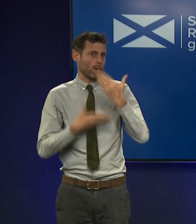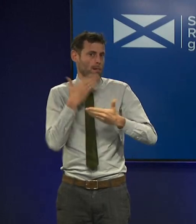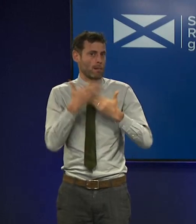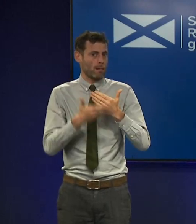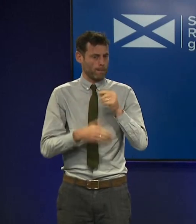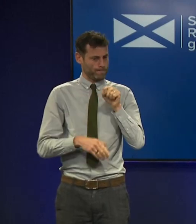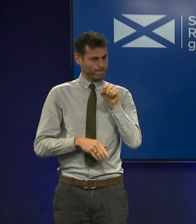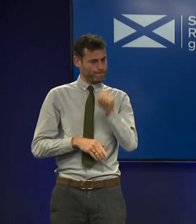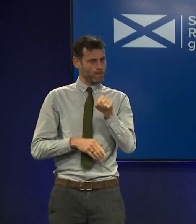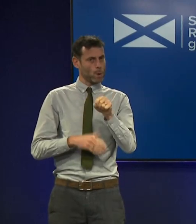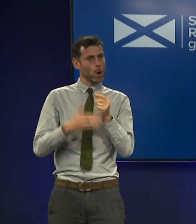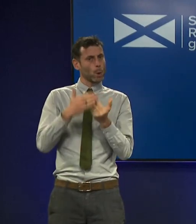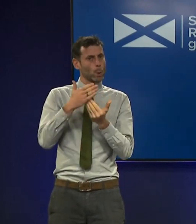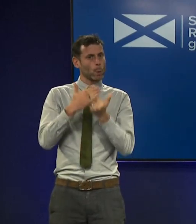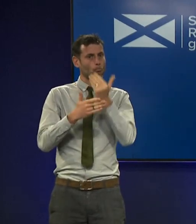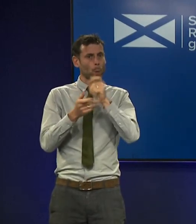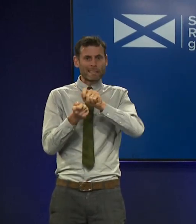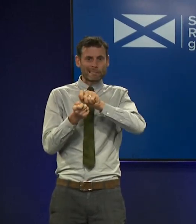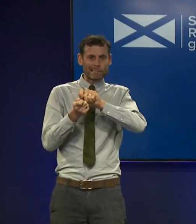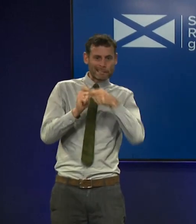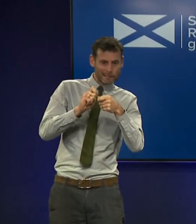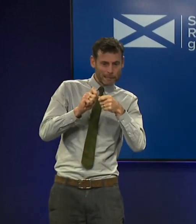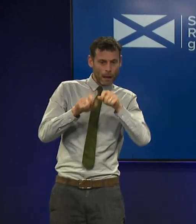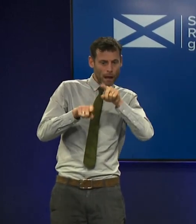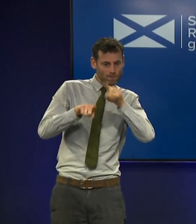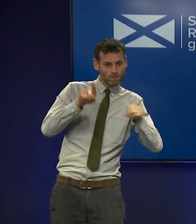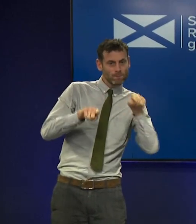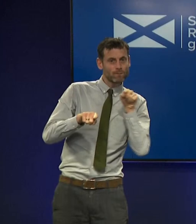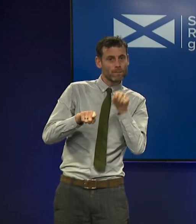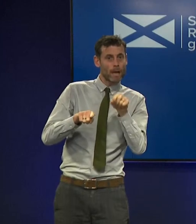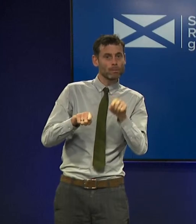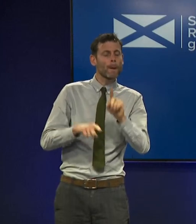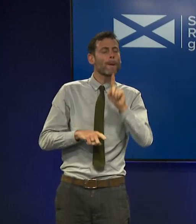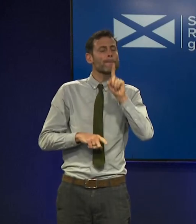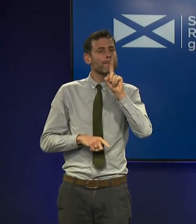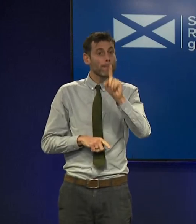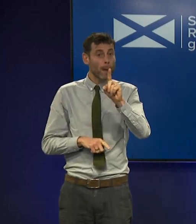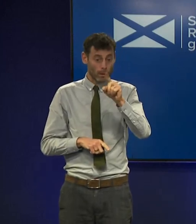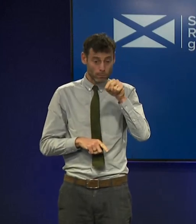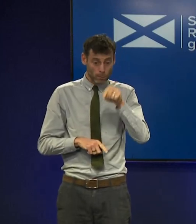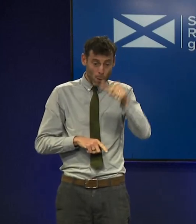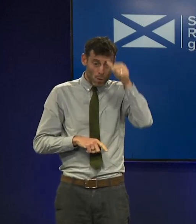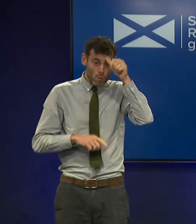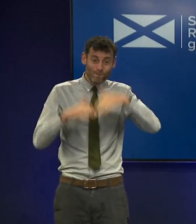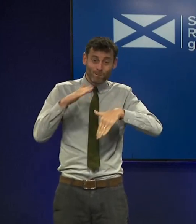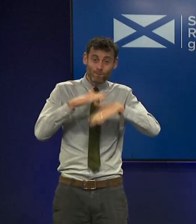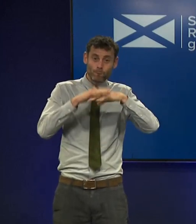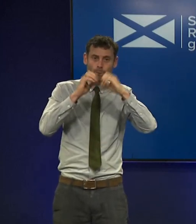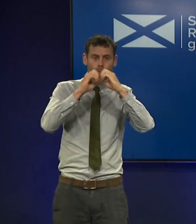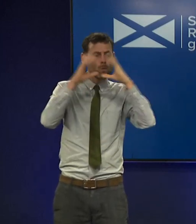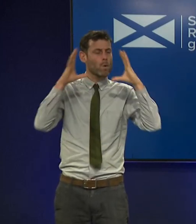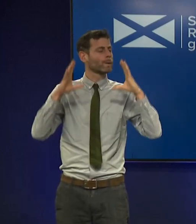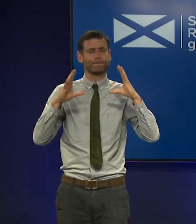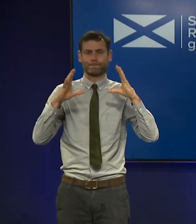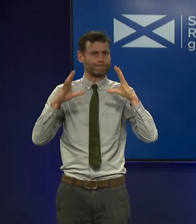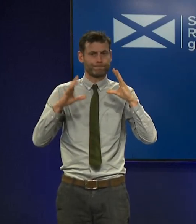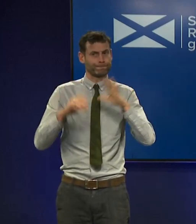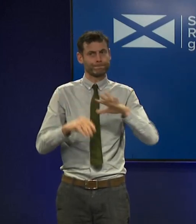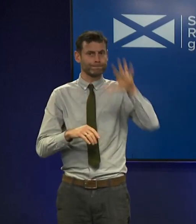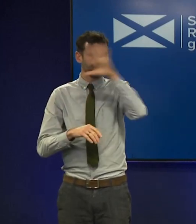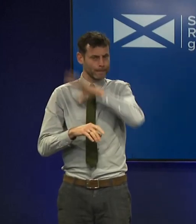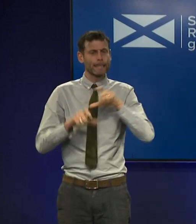I stress there is still much that we, and of course the rest of the world, do not know about it. I'll also give the most